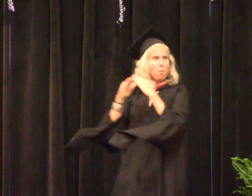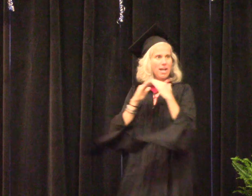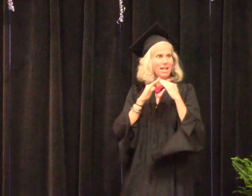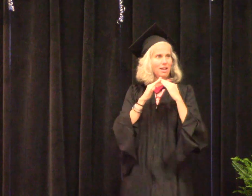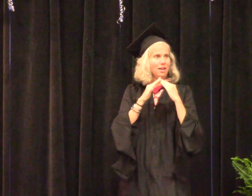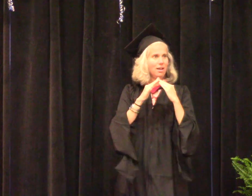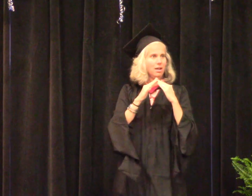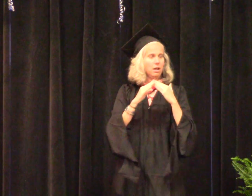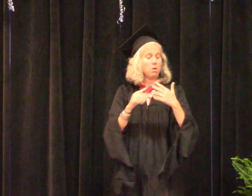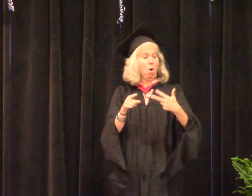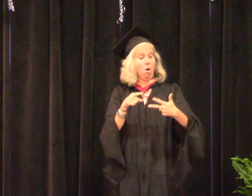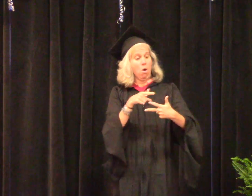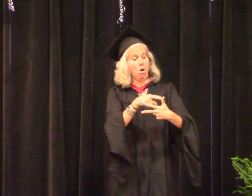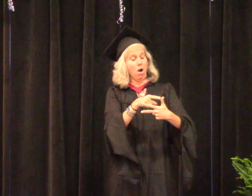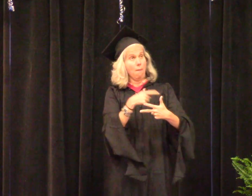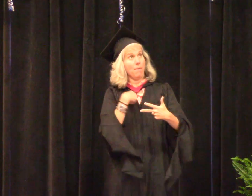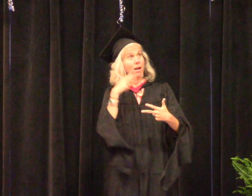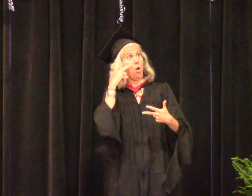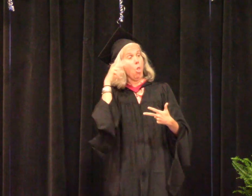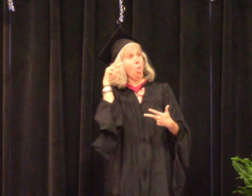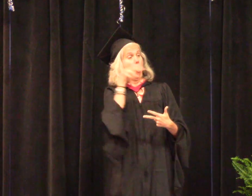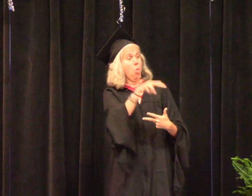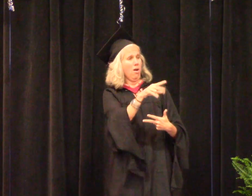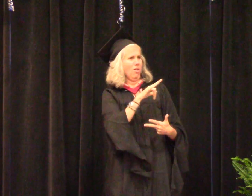to embrace diversity as part of your community.